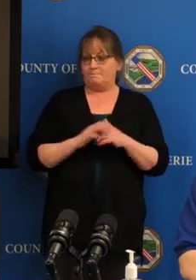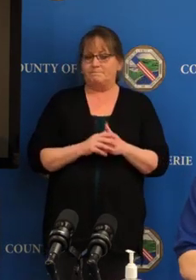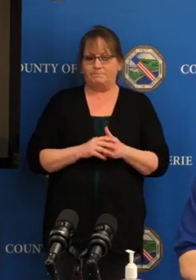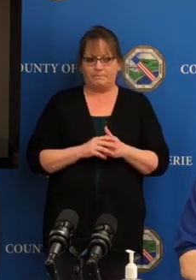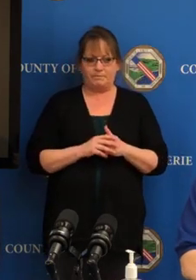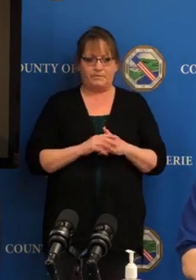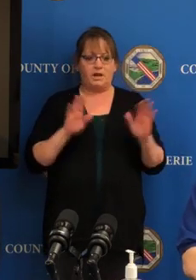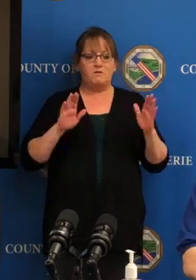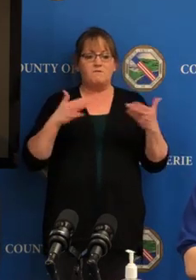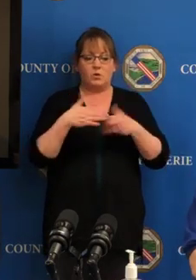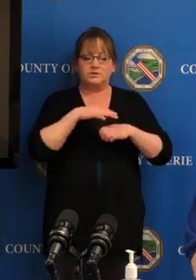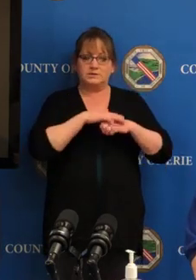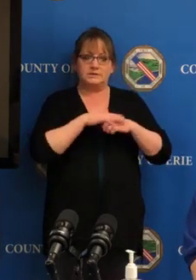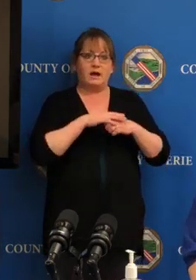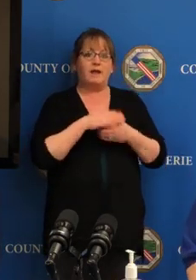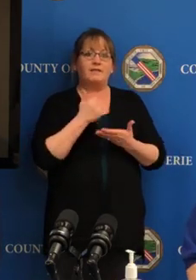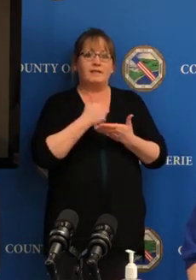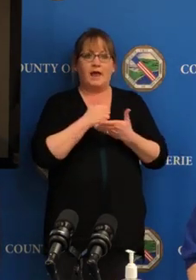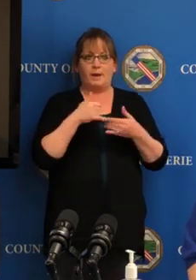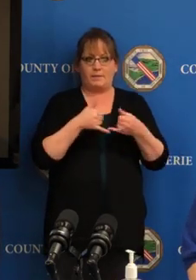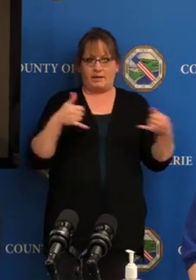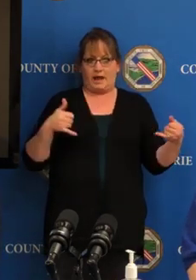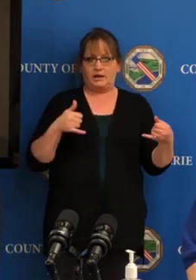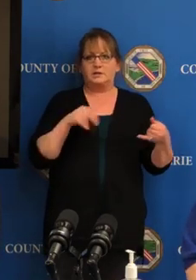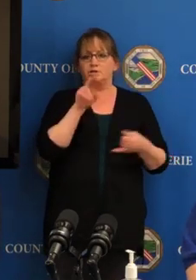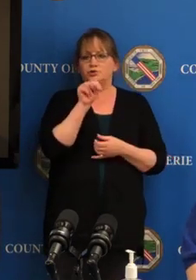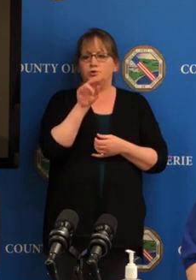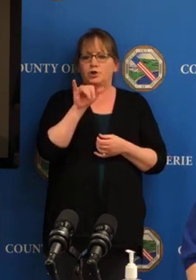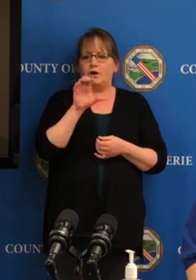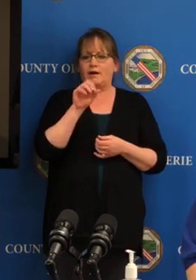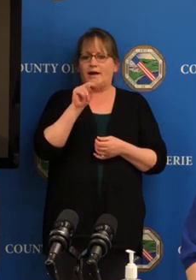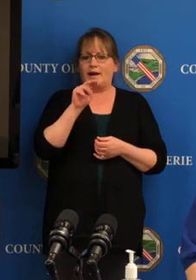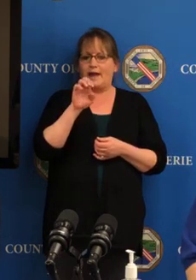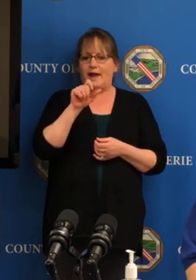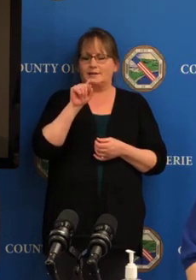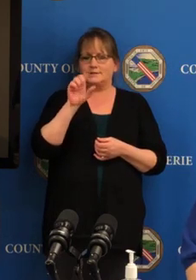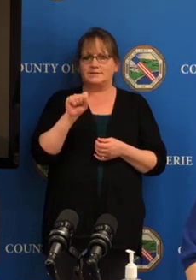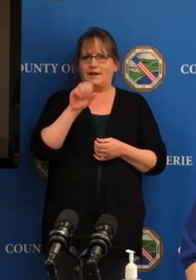So focusing on our helpline, what's our New York Connects line? That number is